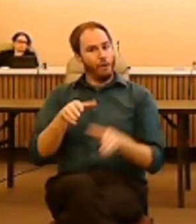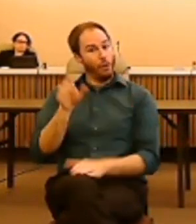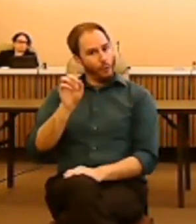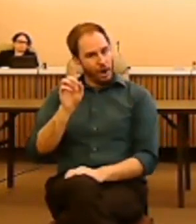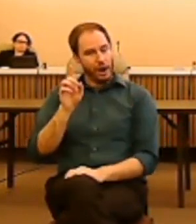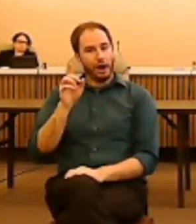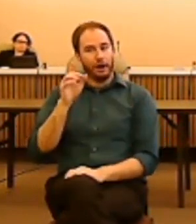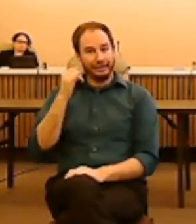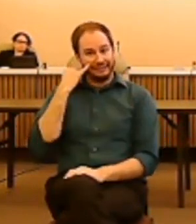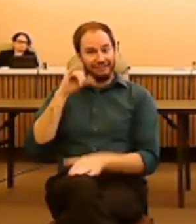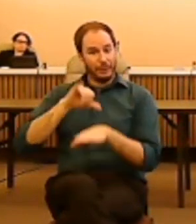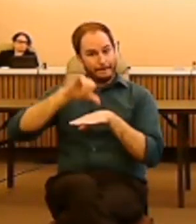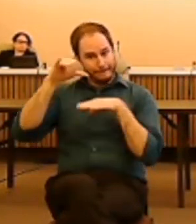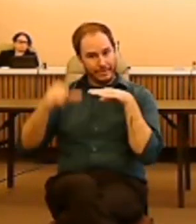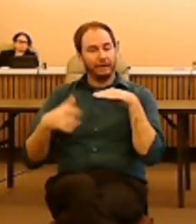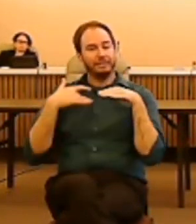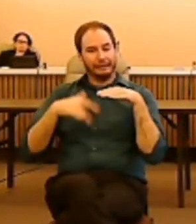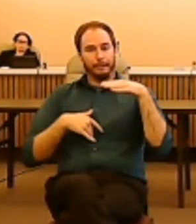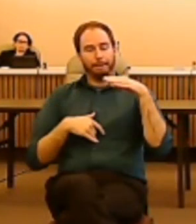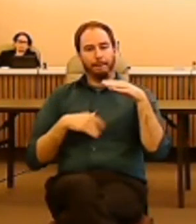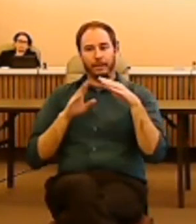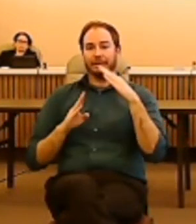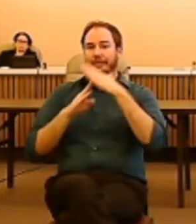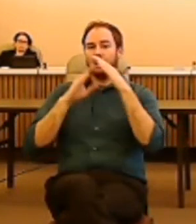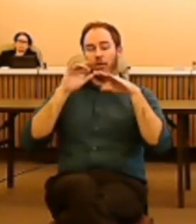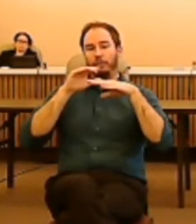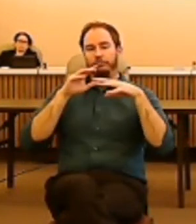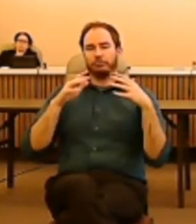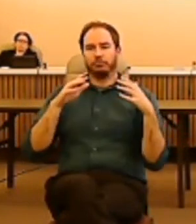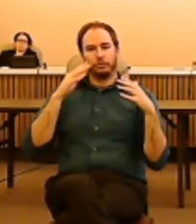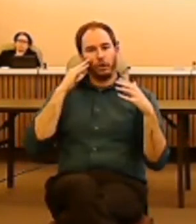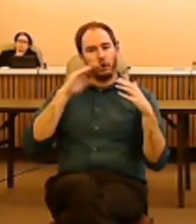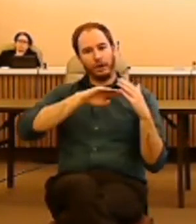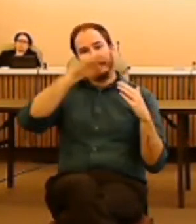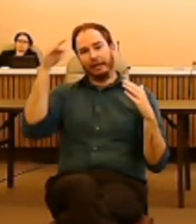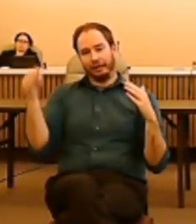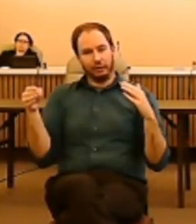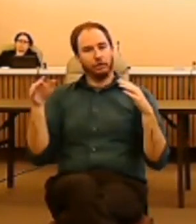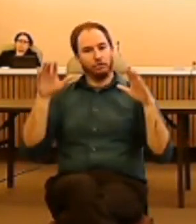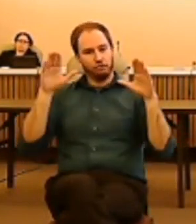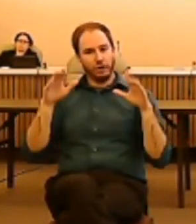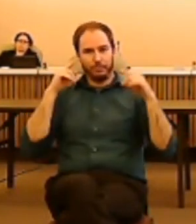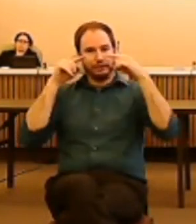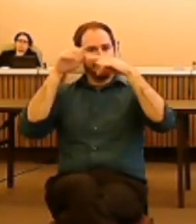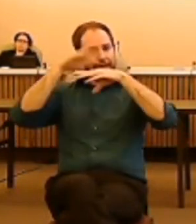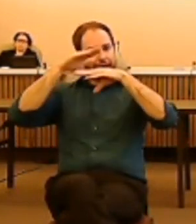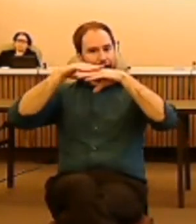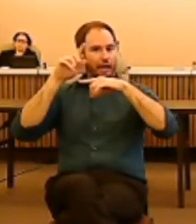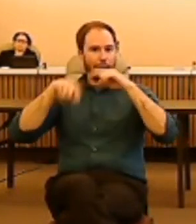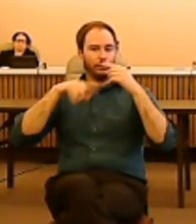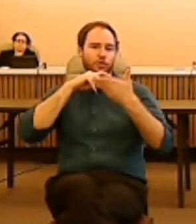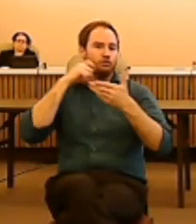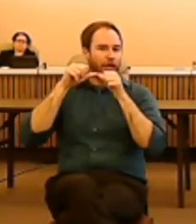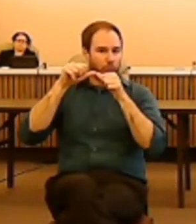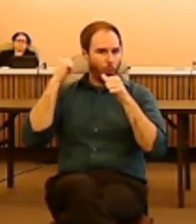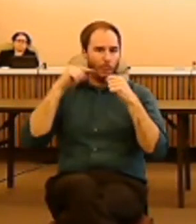when they were unpaved? They put them on the ridge tops to keep them dry so you didn't get stuck in the mud. It was great for horse and buggies. It's lousy for cars now